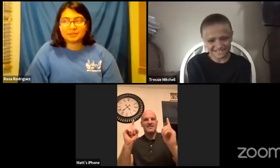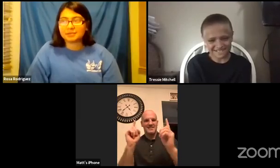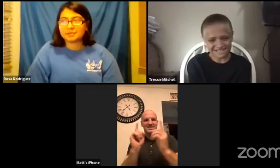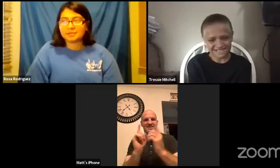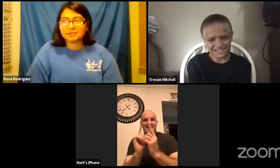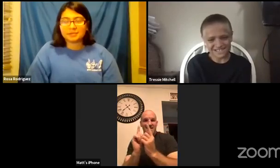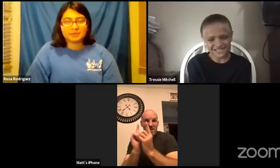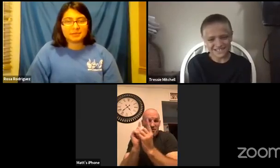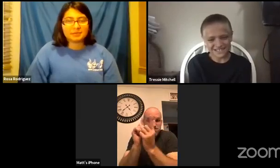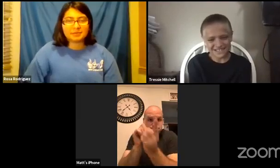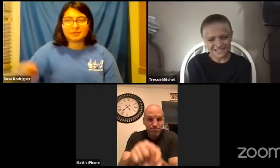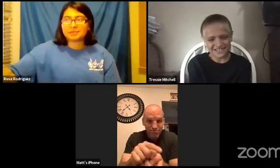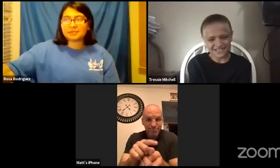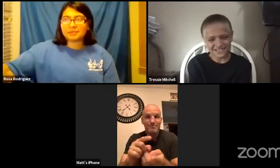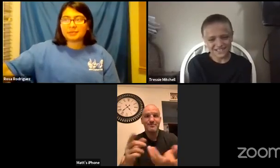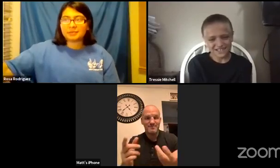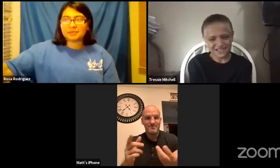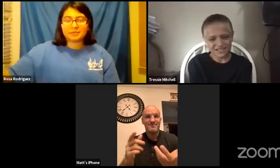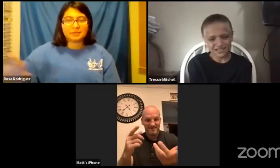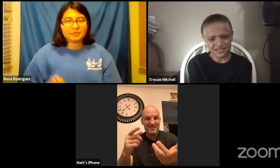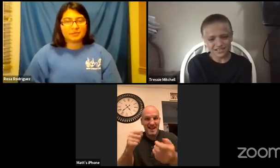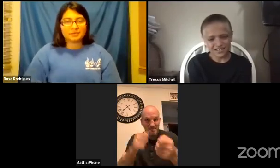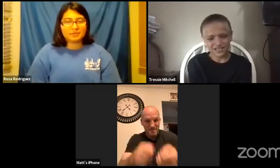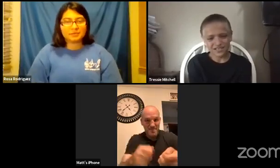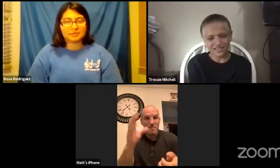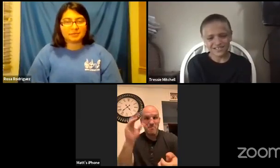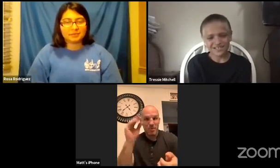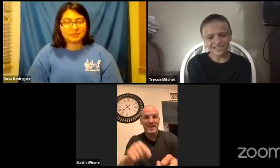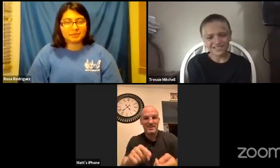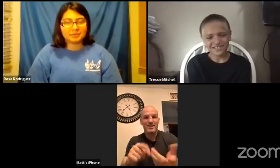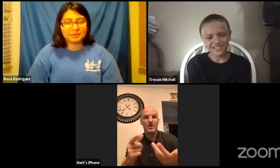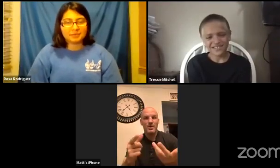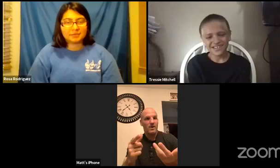remember being touched by the game.